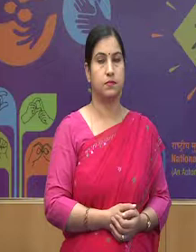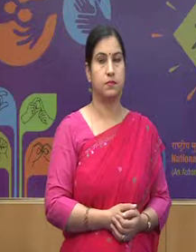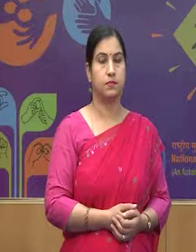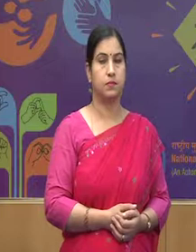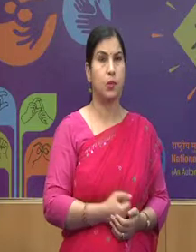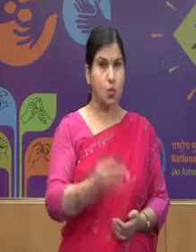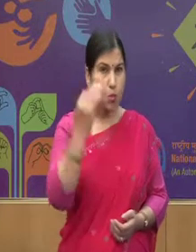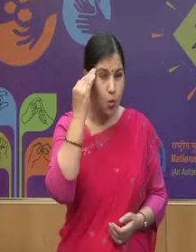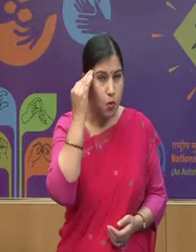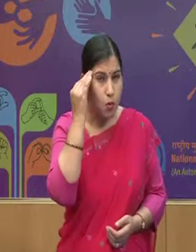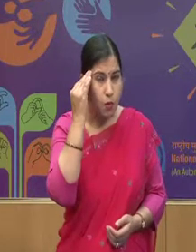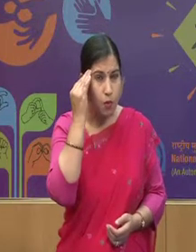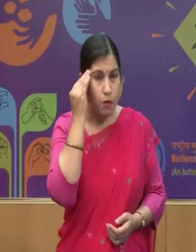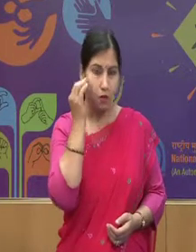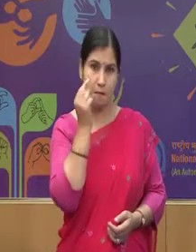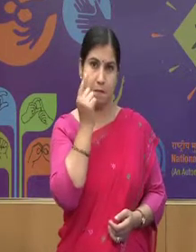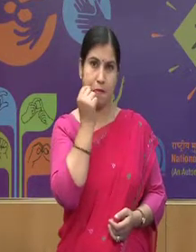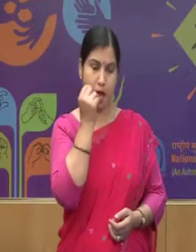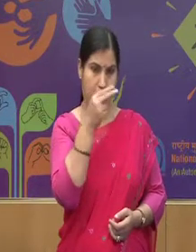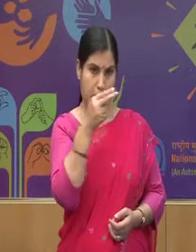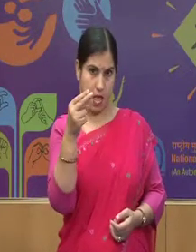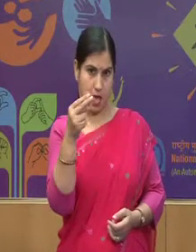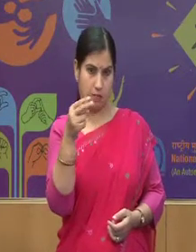Do you know the name of the man who discovered India?